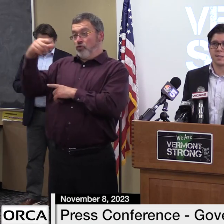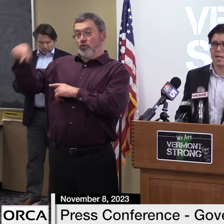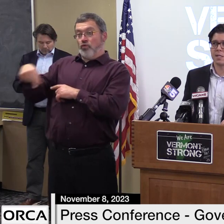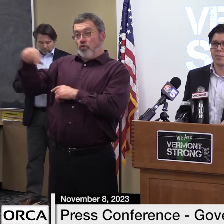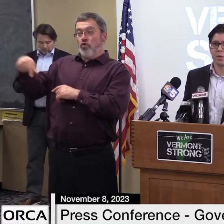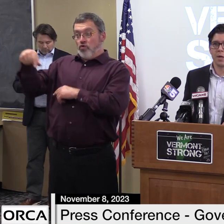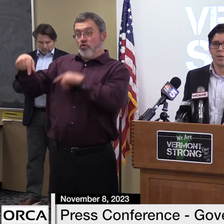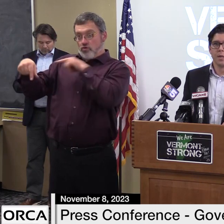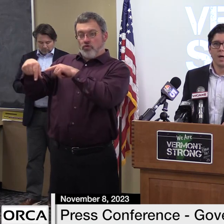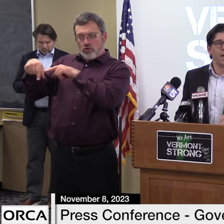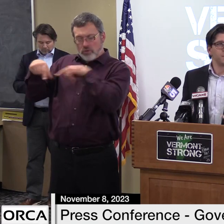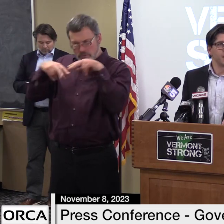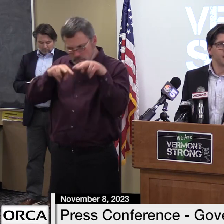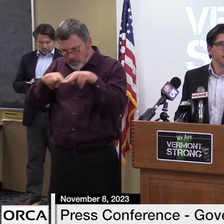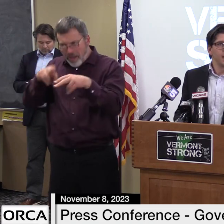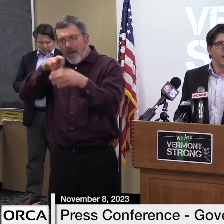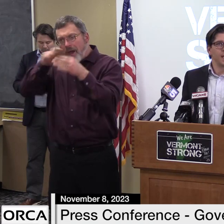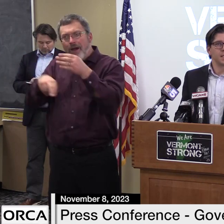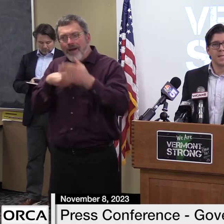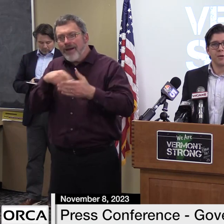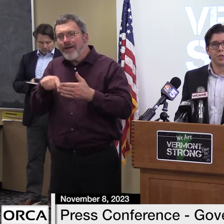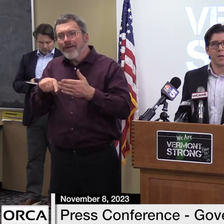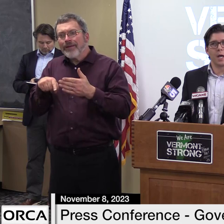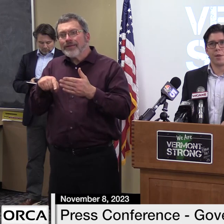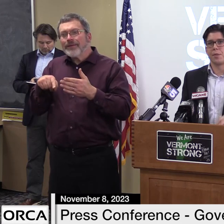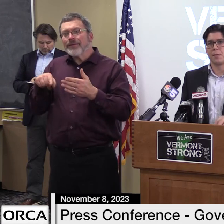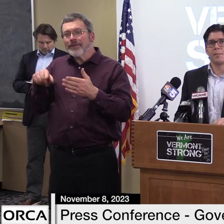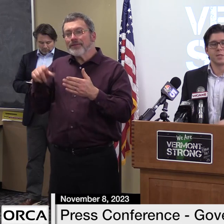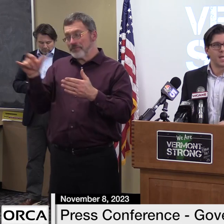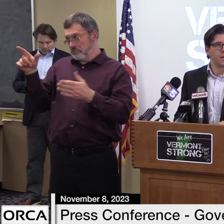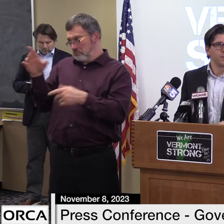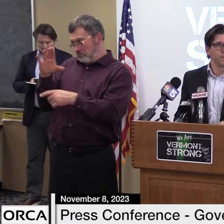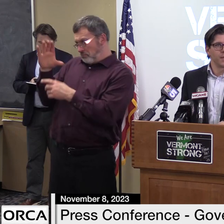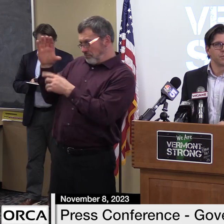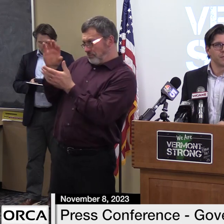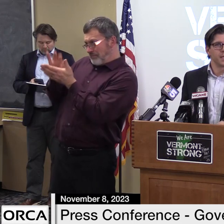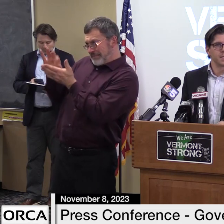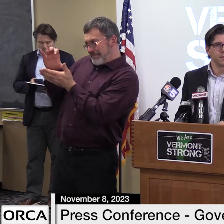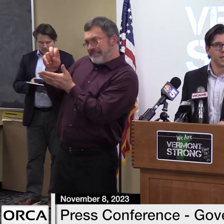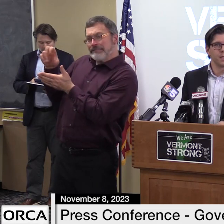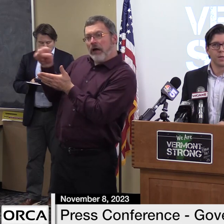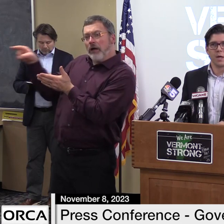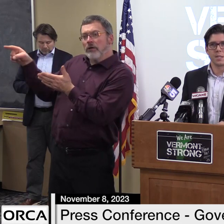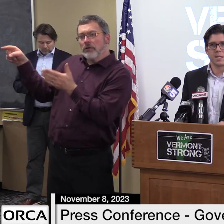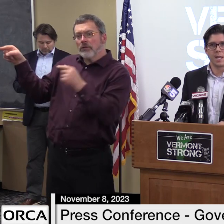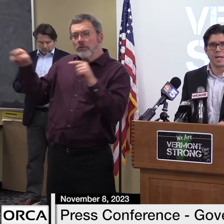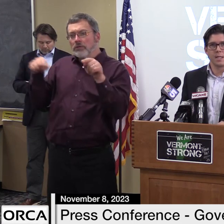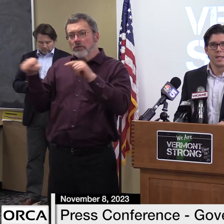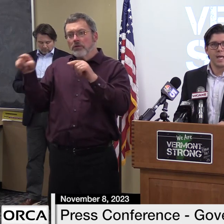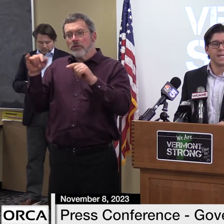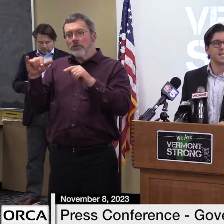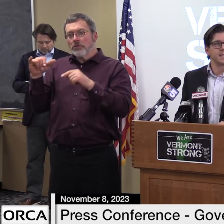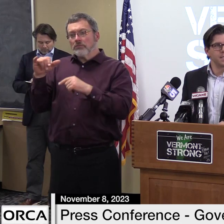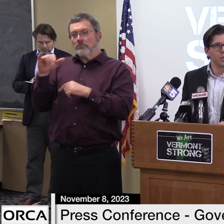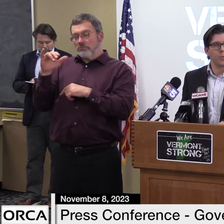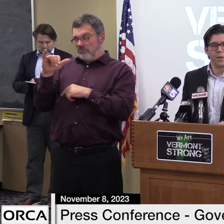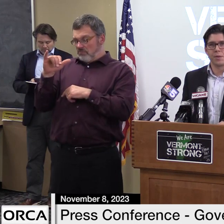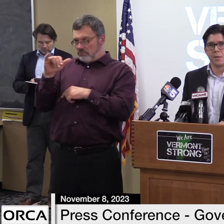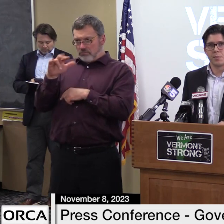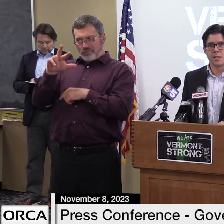that the Census Bureau updated, and it's now showing a 3% rental vacancy rate across the state and